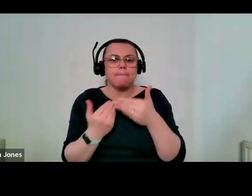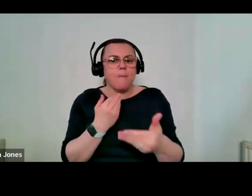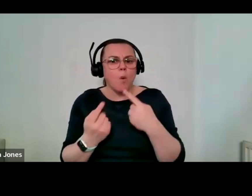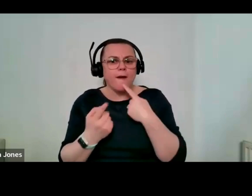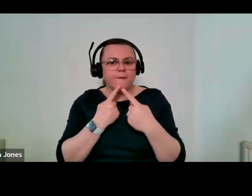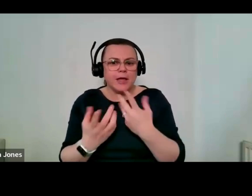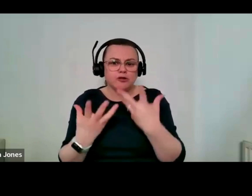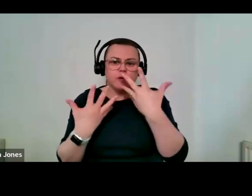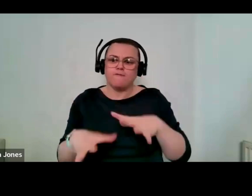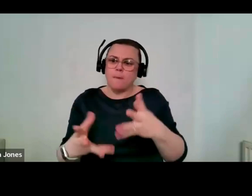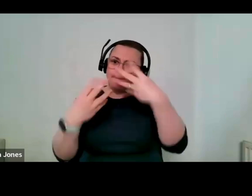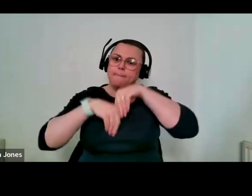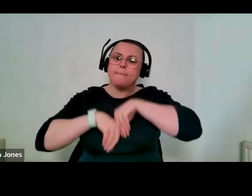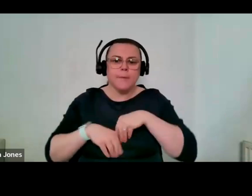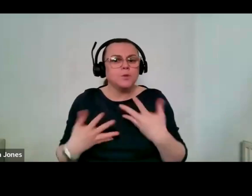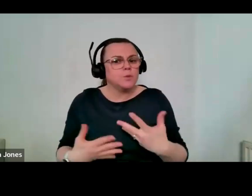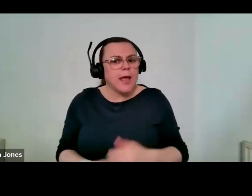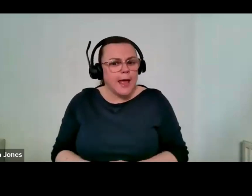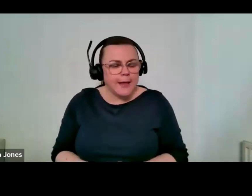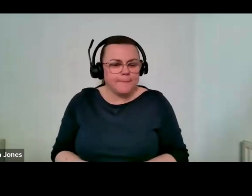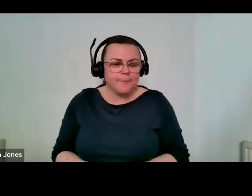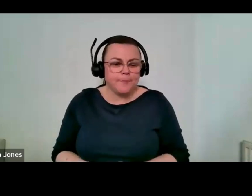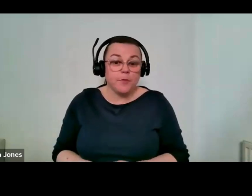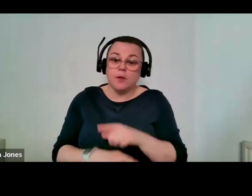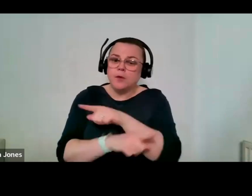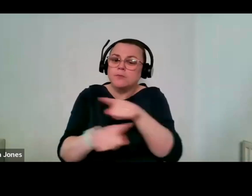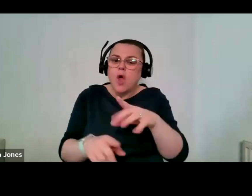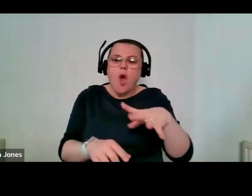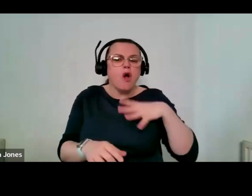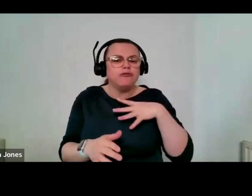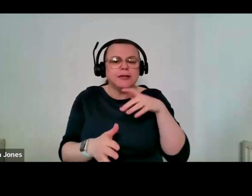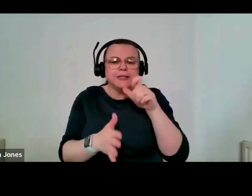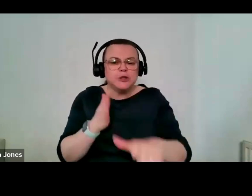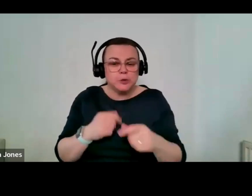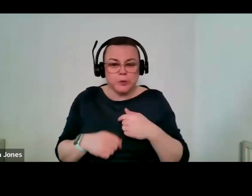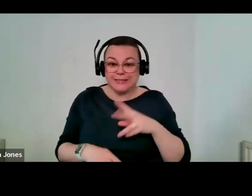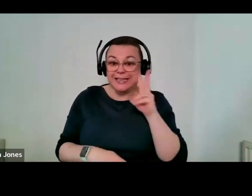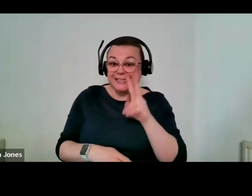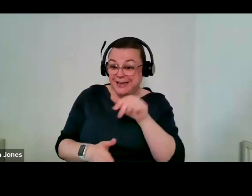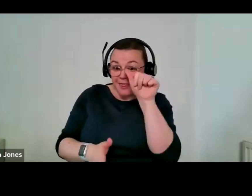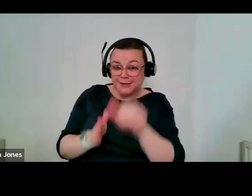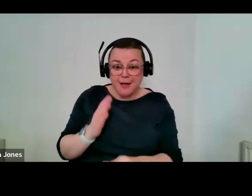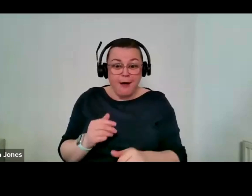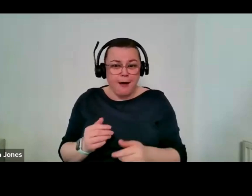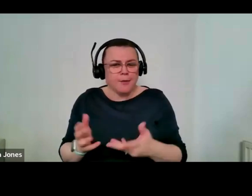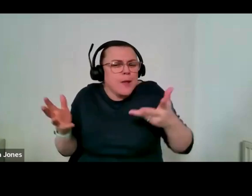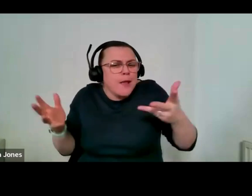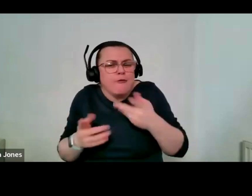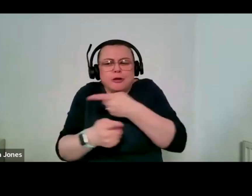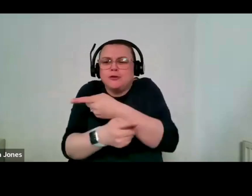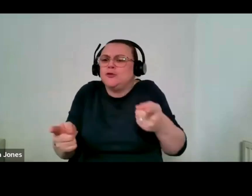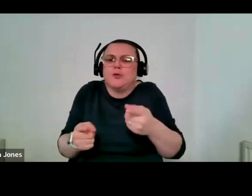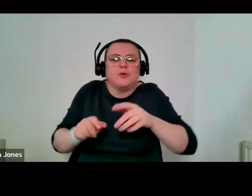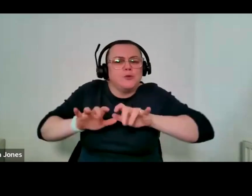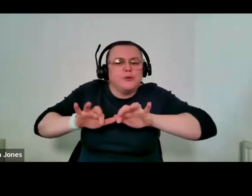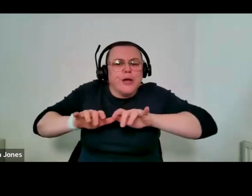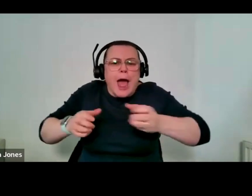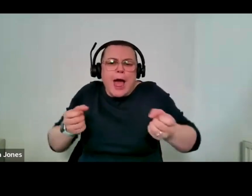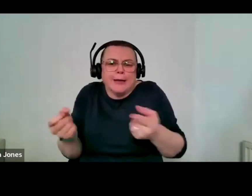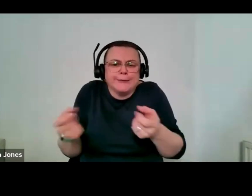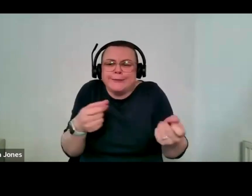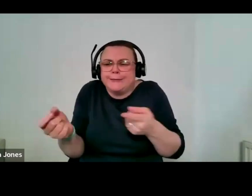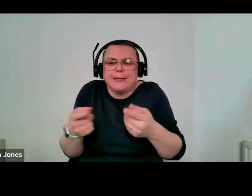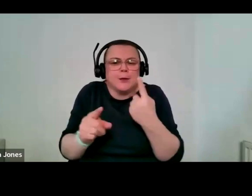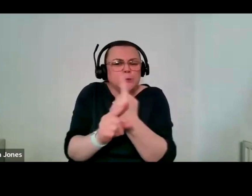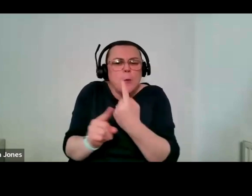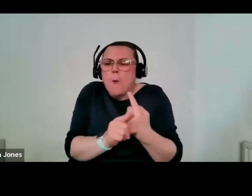event. So, as many of you are already doing, and as I witnessed at the start, we do encourage you to join in the chat and talk with other